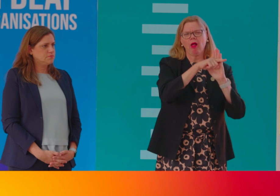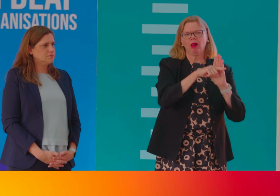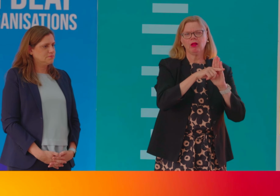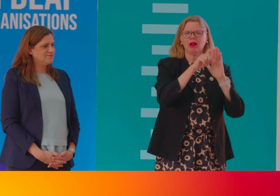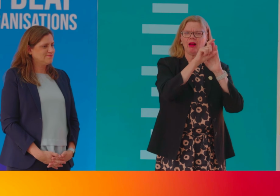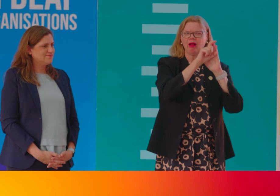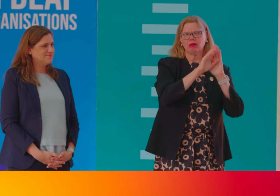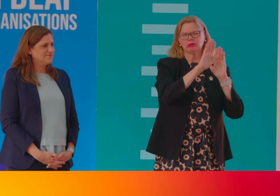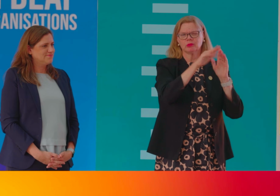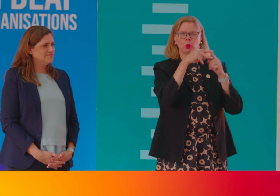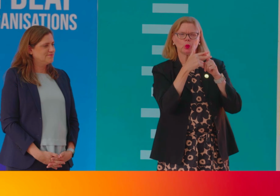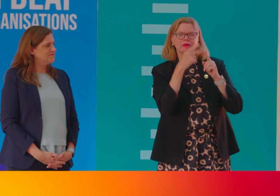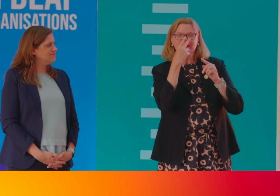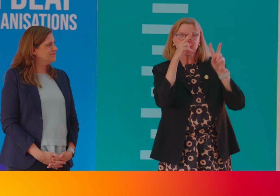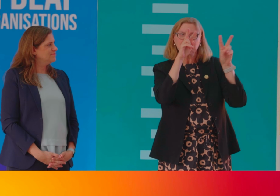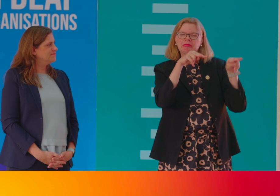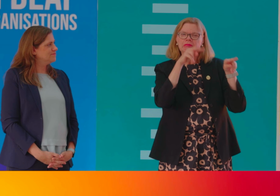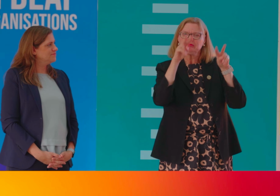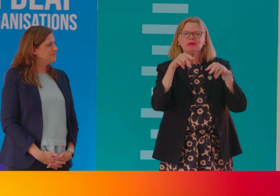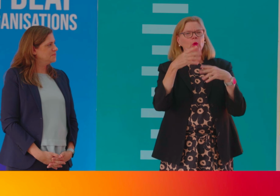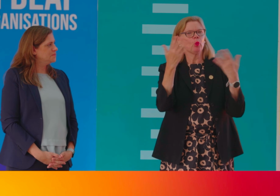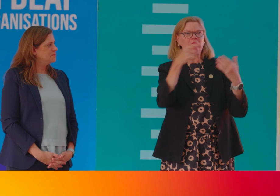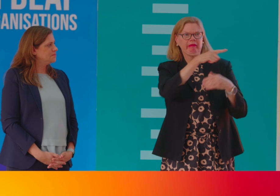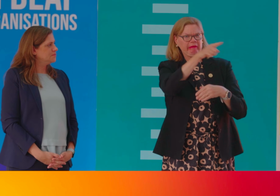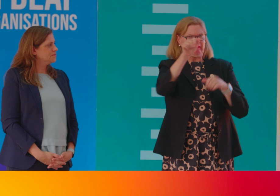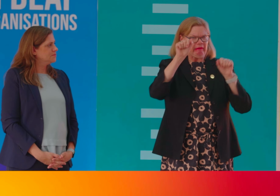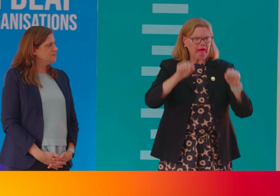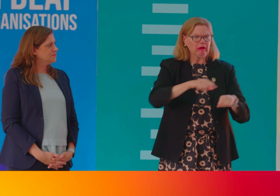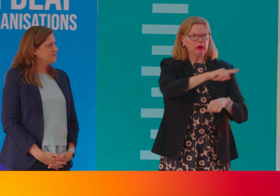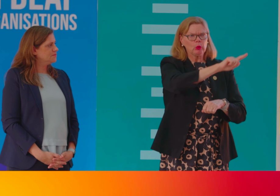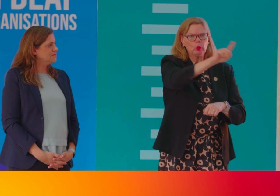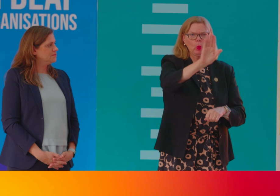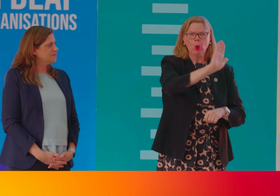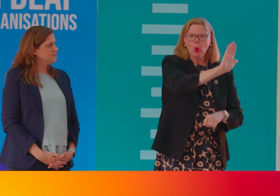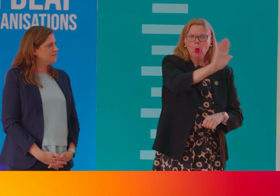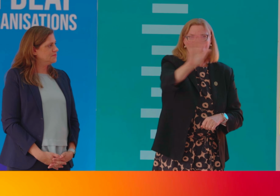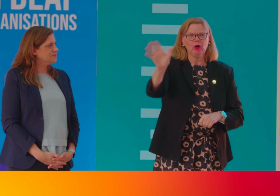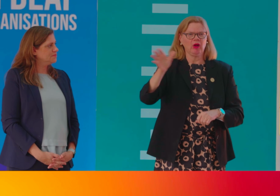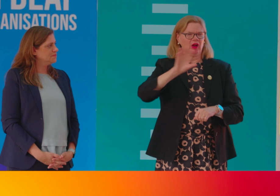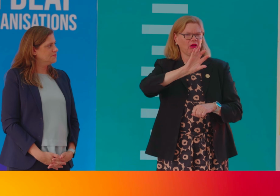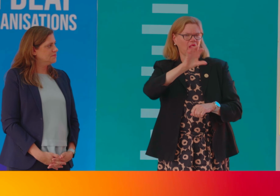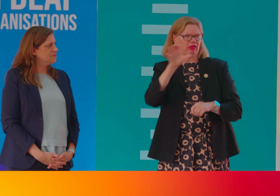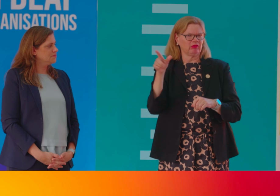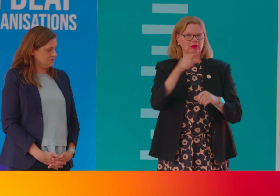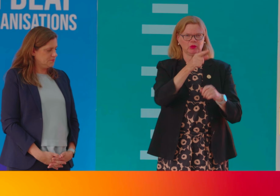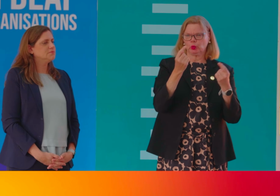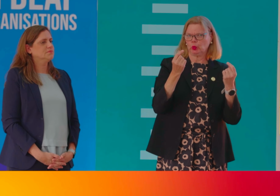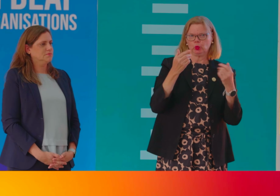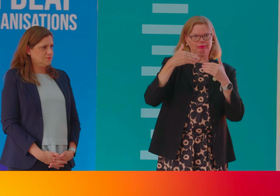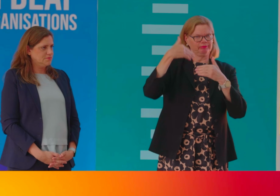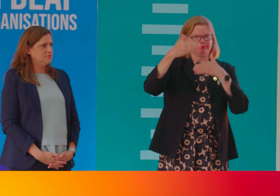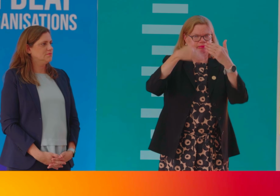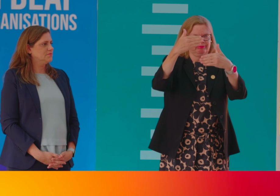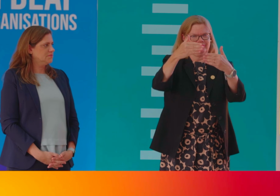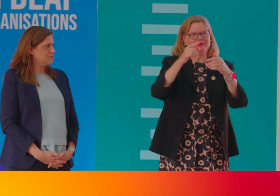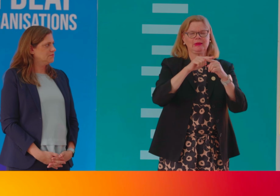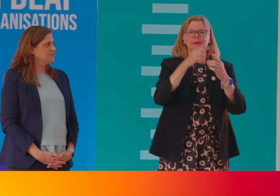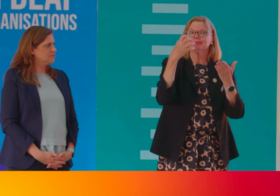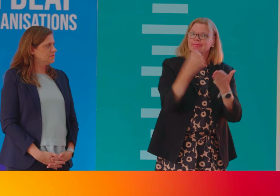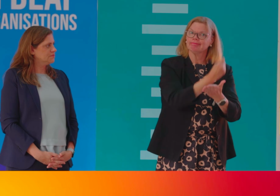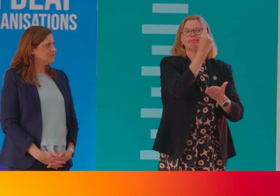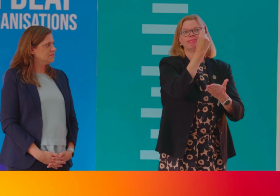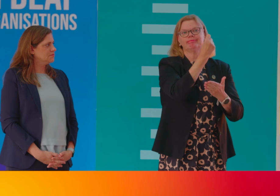at informing you of the existing legal instruments that are crucial to national